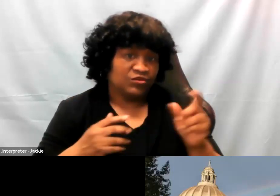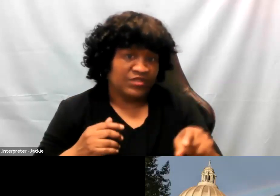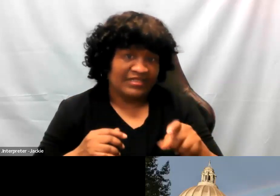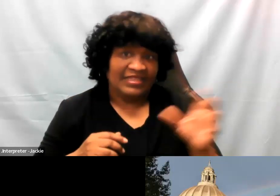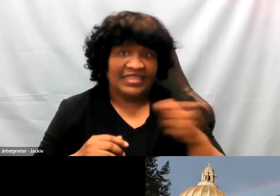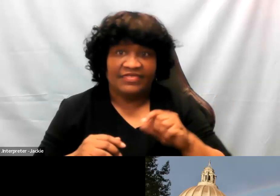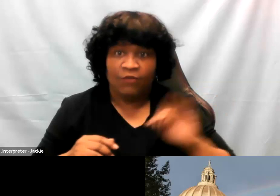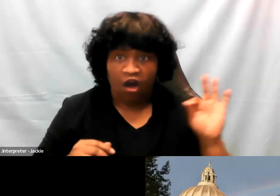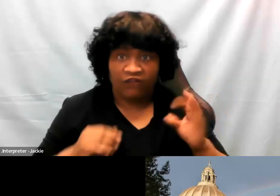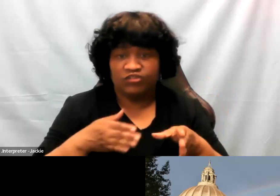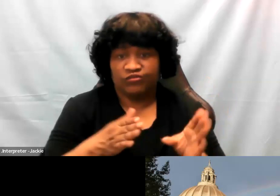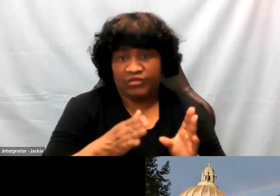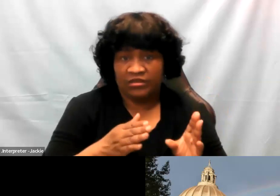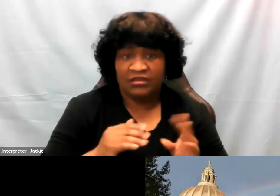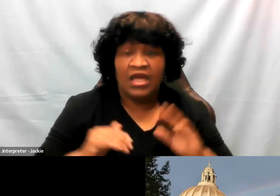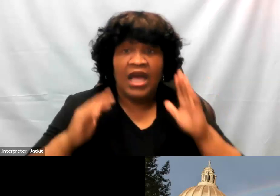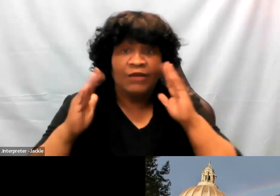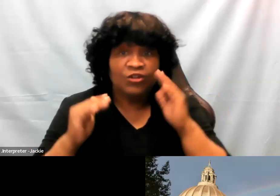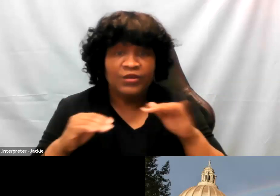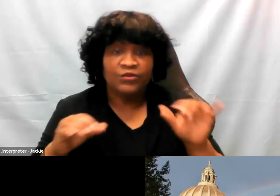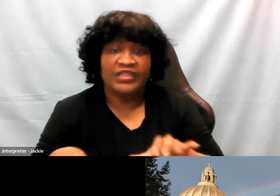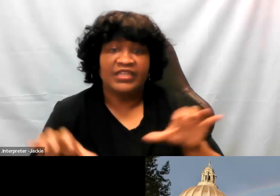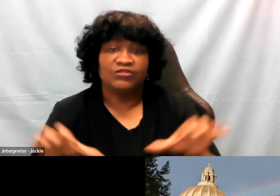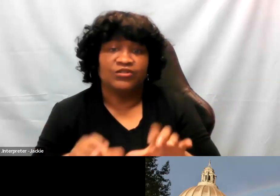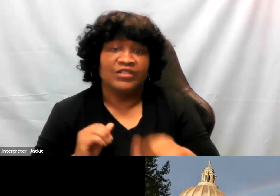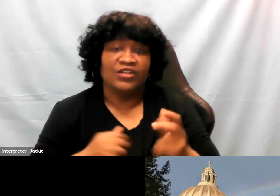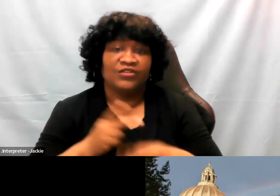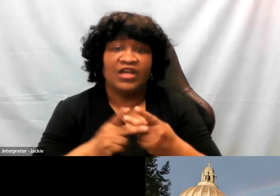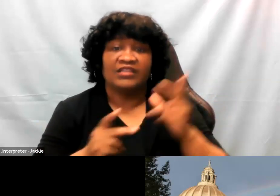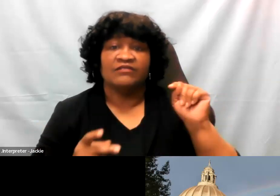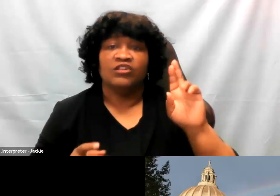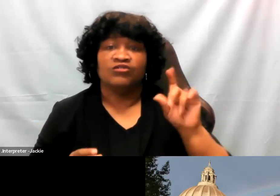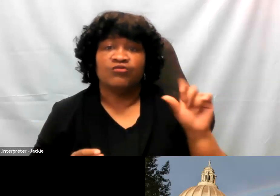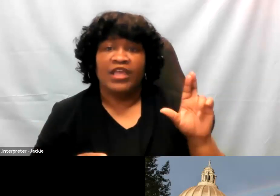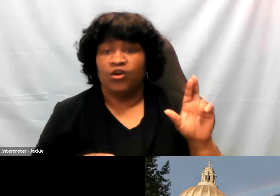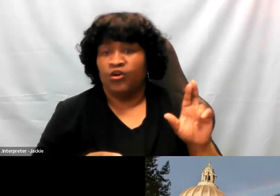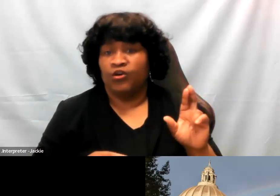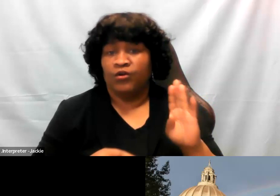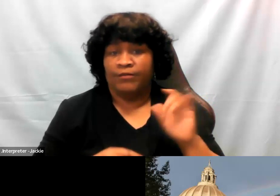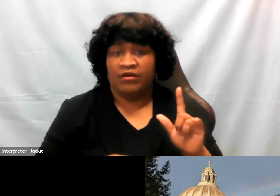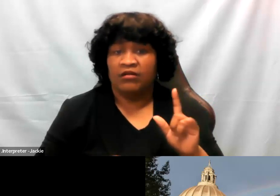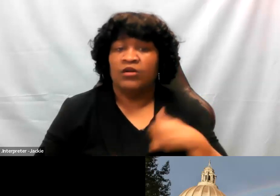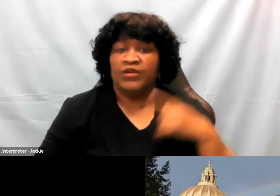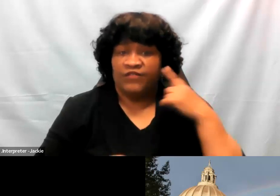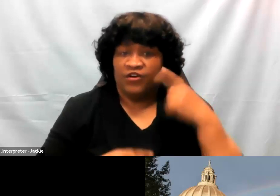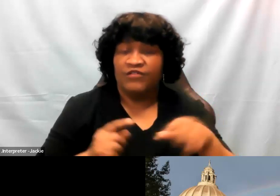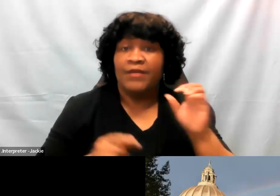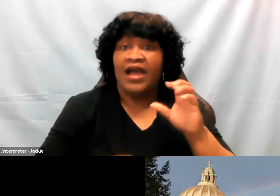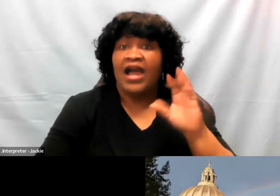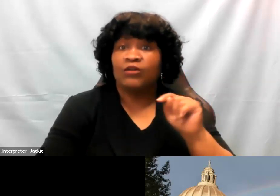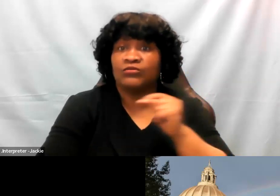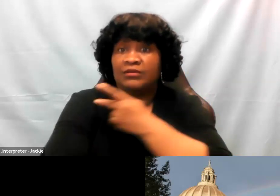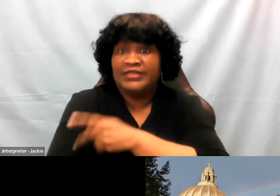I was hoping we could have done a trailer bill on assisted outpatient treatment because we had heard from providers that this is really